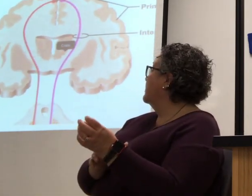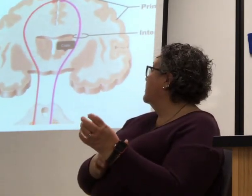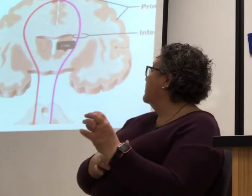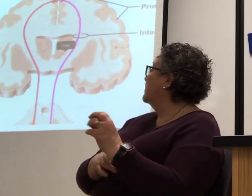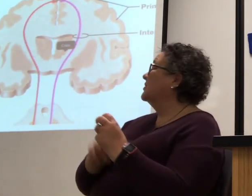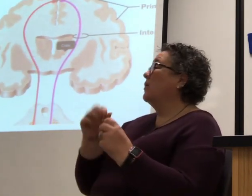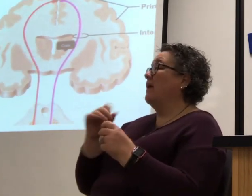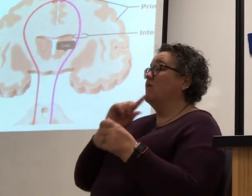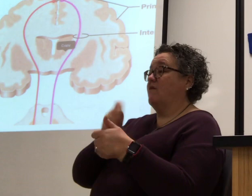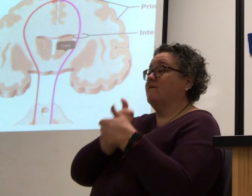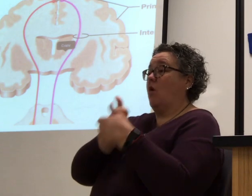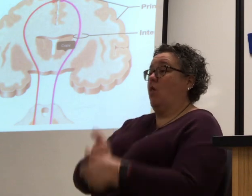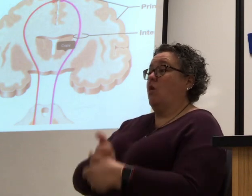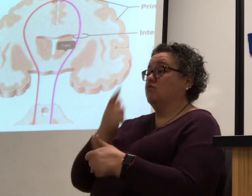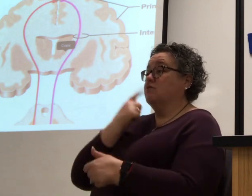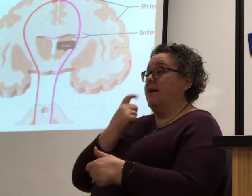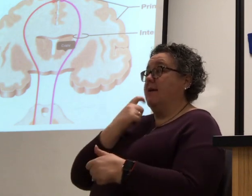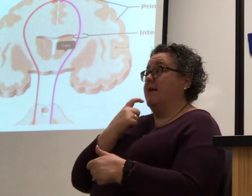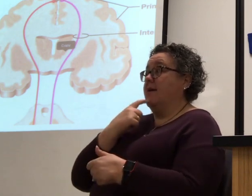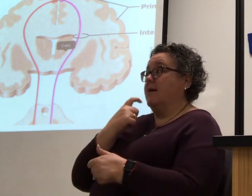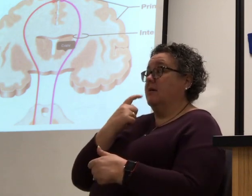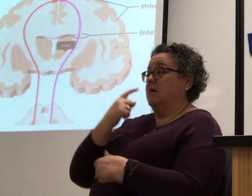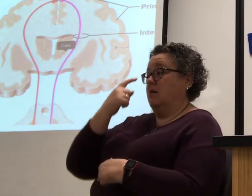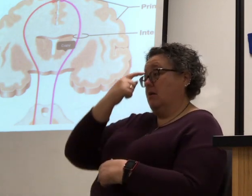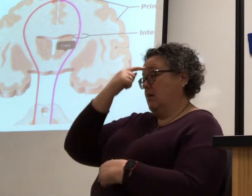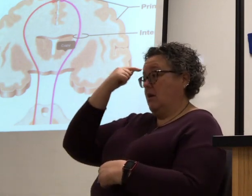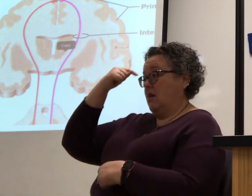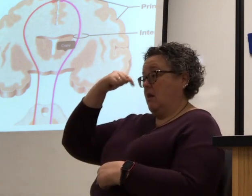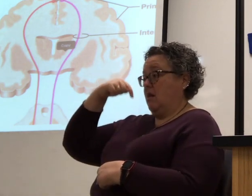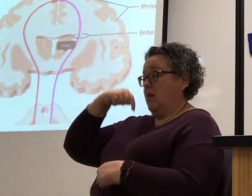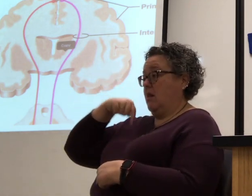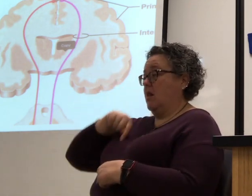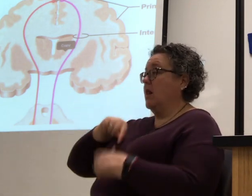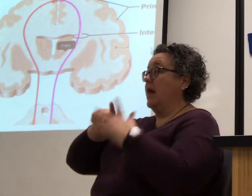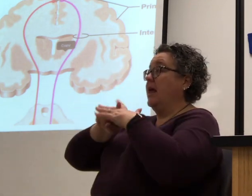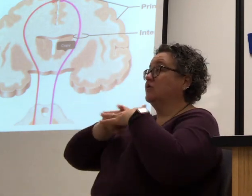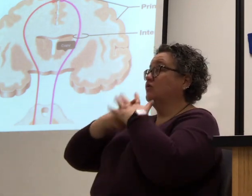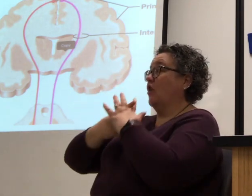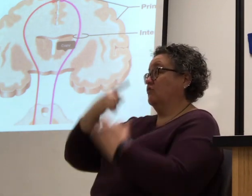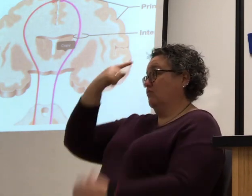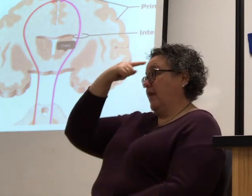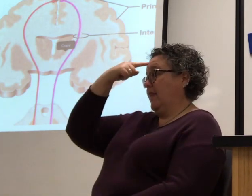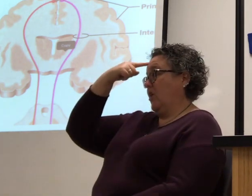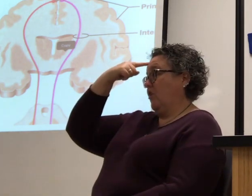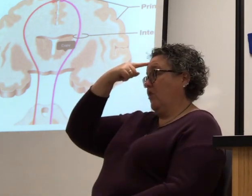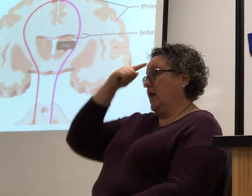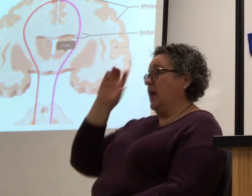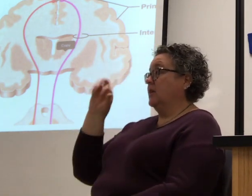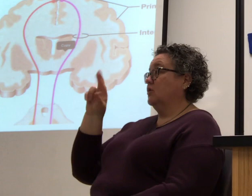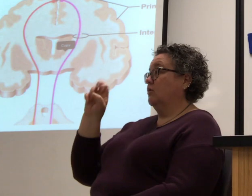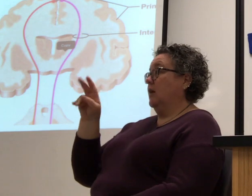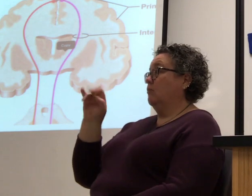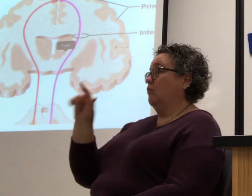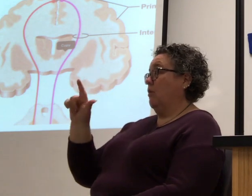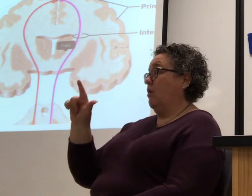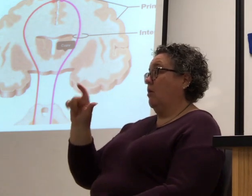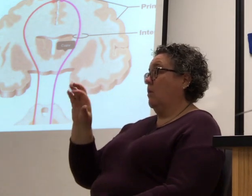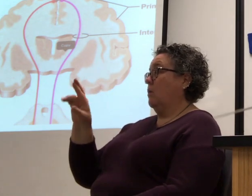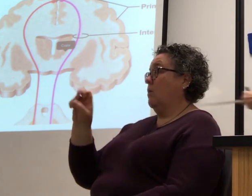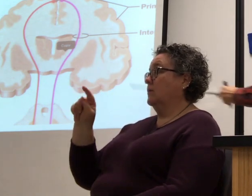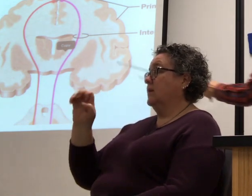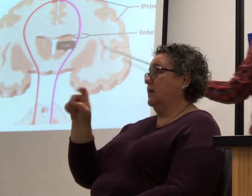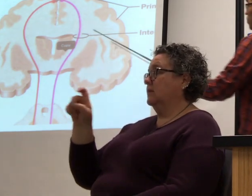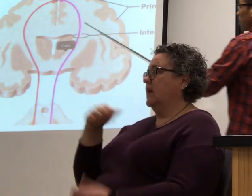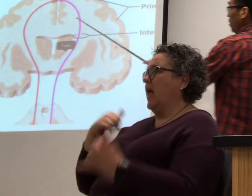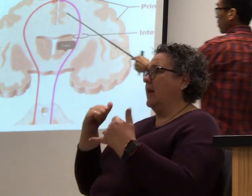So if you follow the red one, the red cell, it starts right there in the cerebral cortex, and I'm just going to go